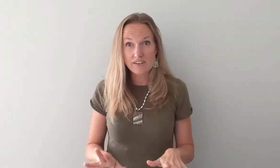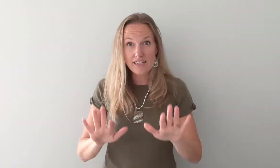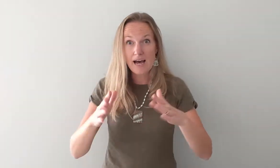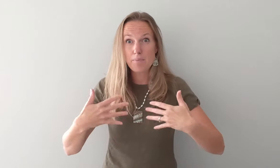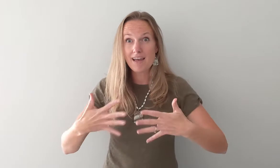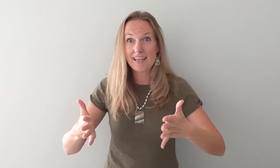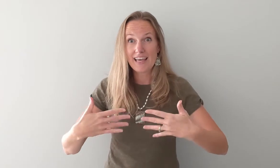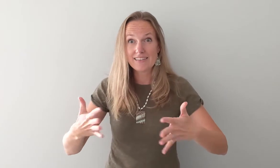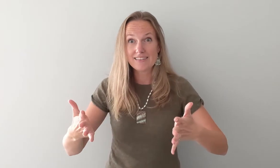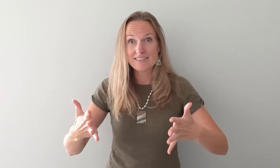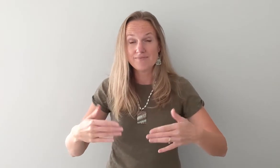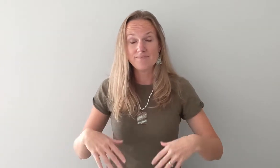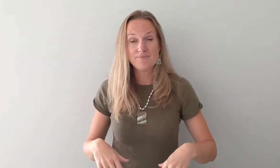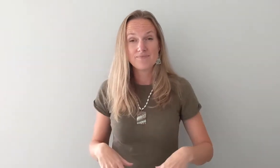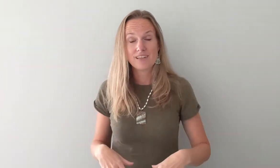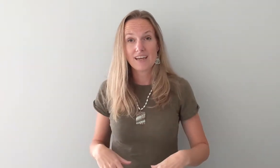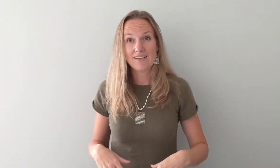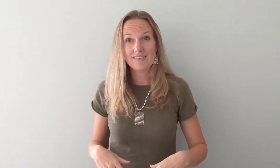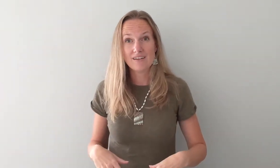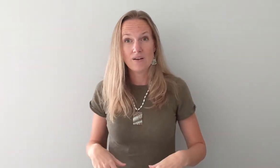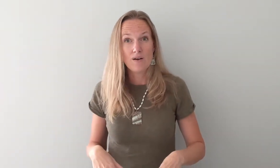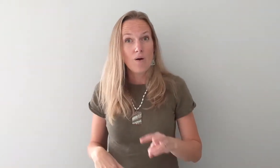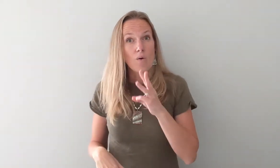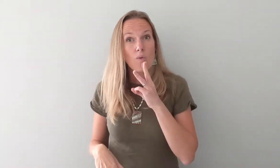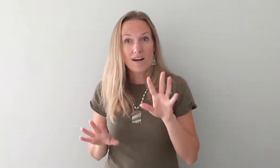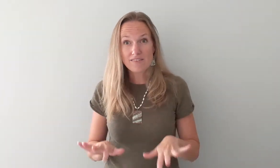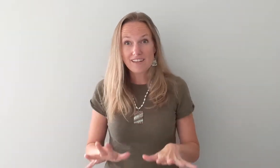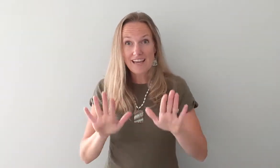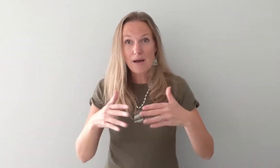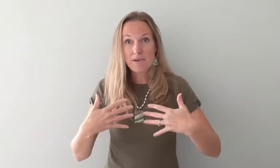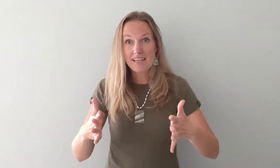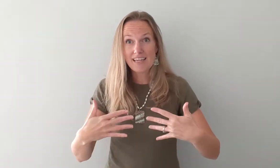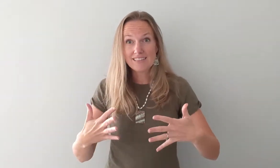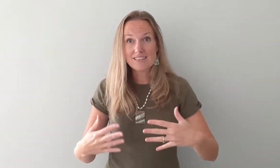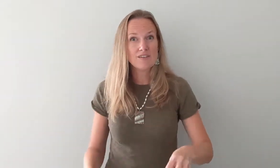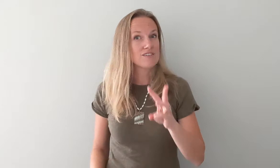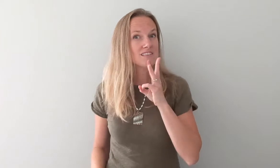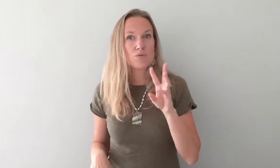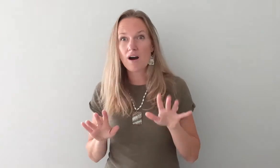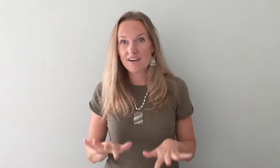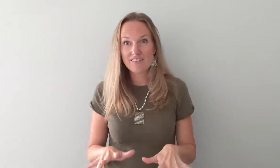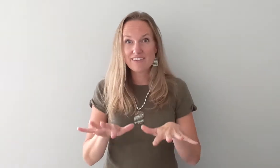filling up, gates, okay? Water filling up, gates, or just water filling